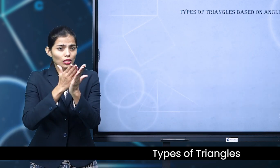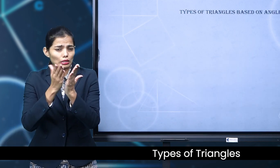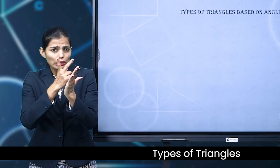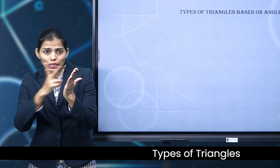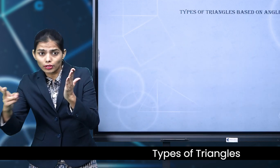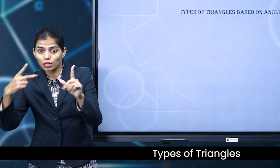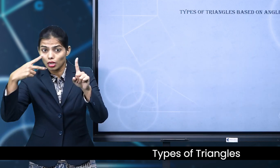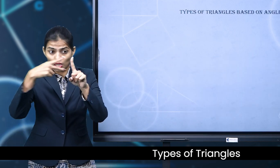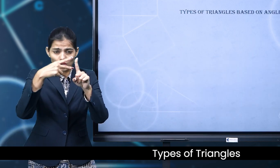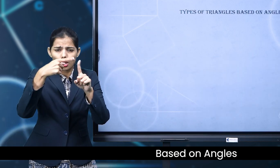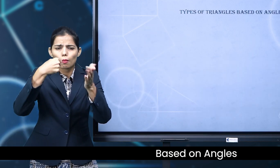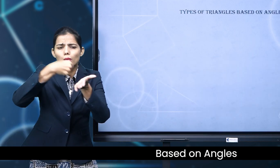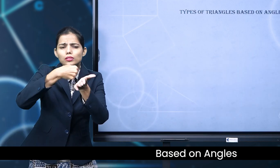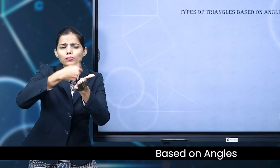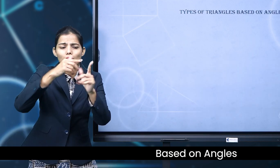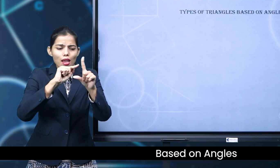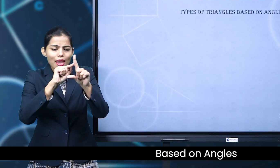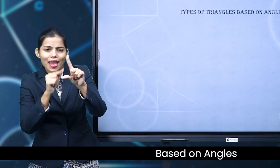Types of triangles based on angles.